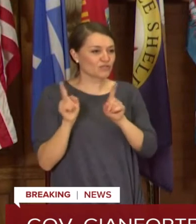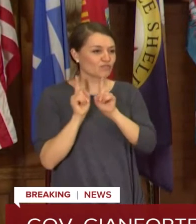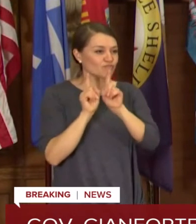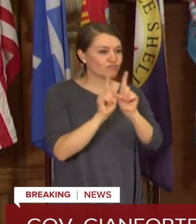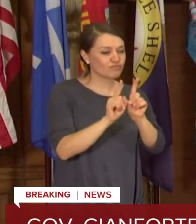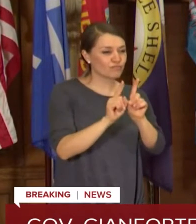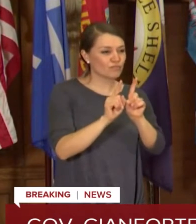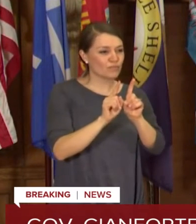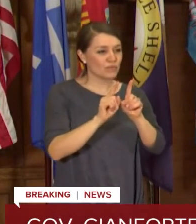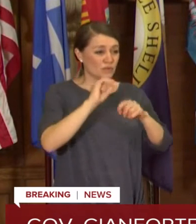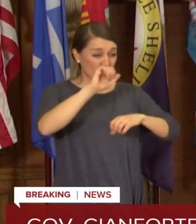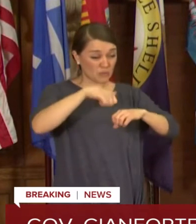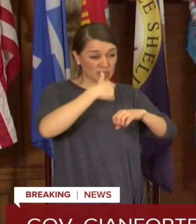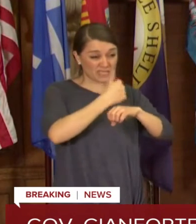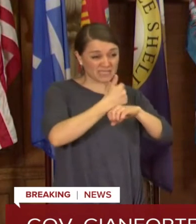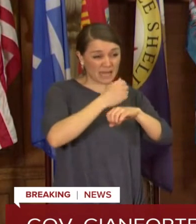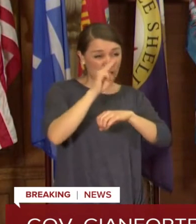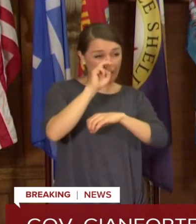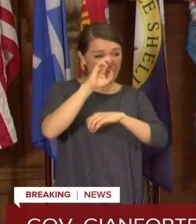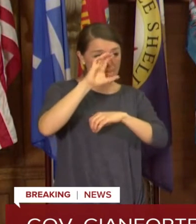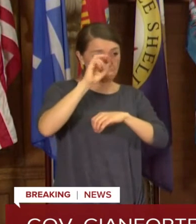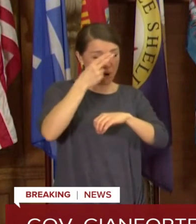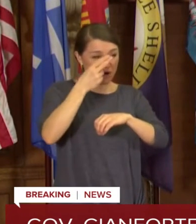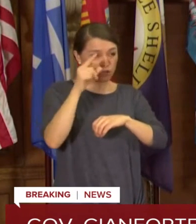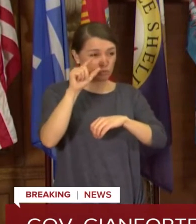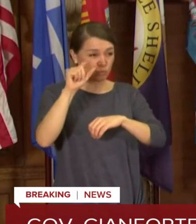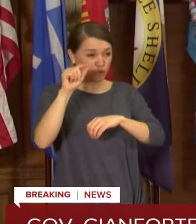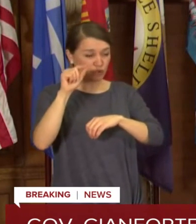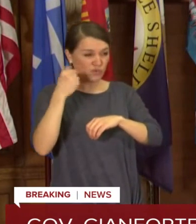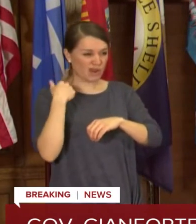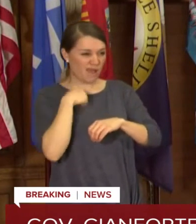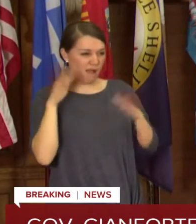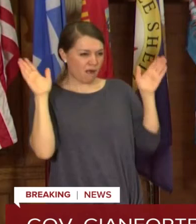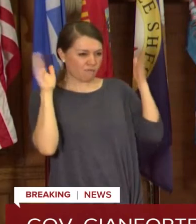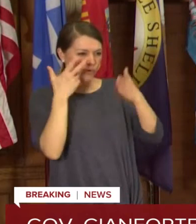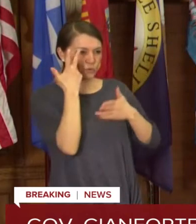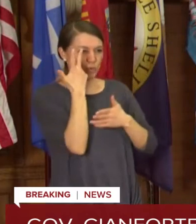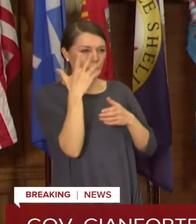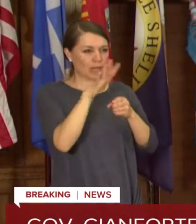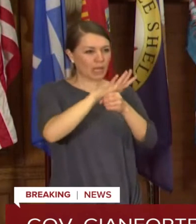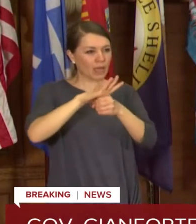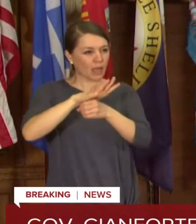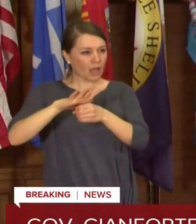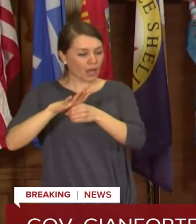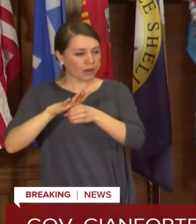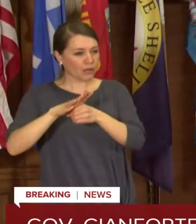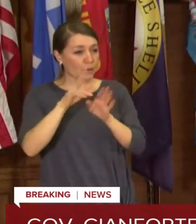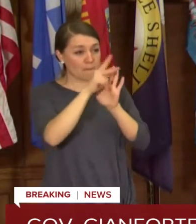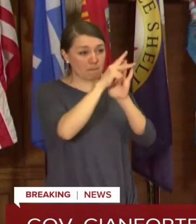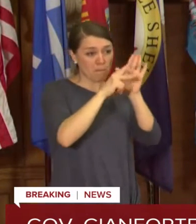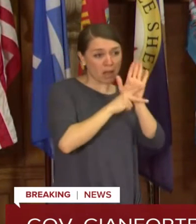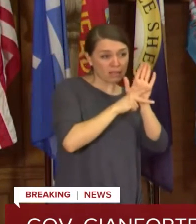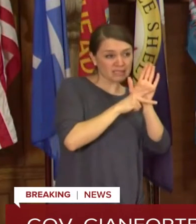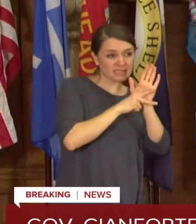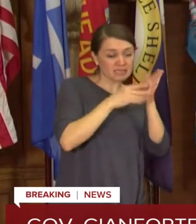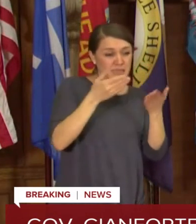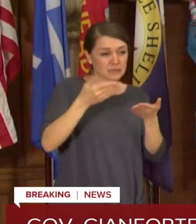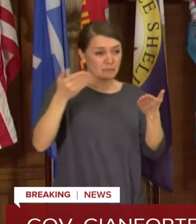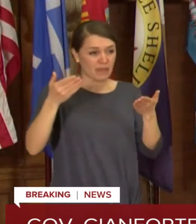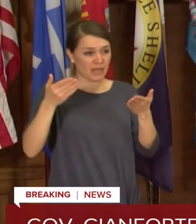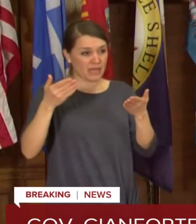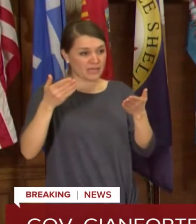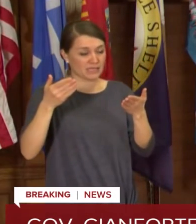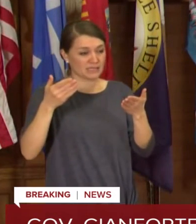early March of 2020, our focus was on three areas: policies, supplies,